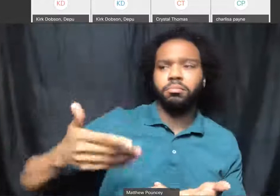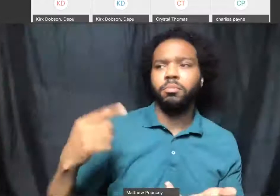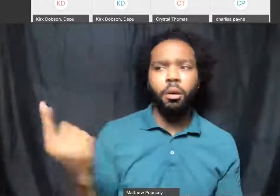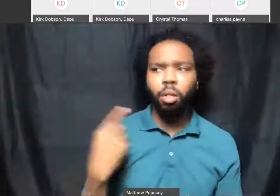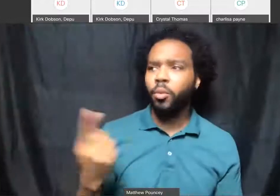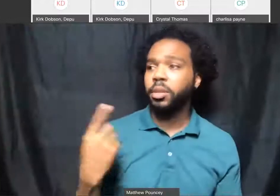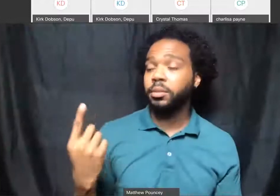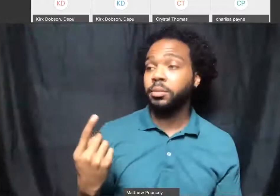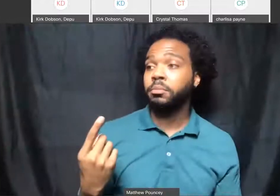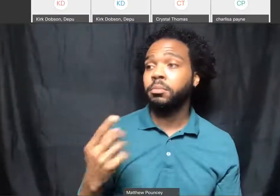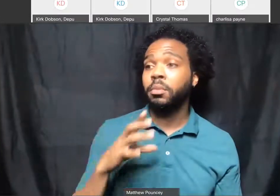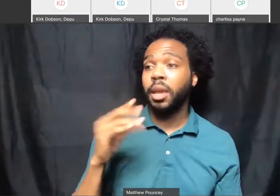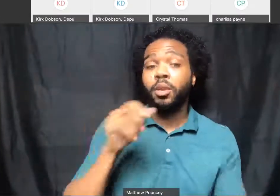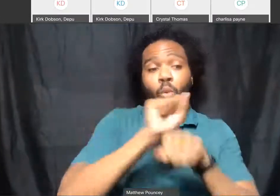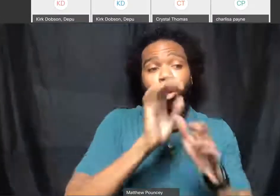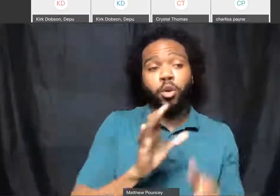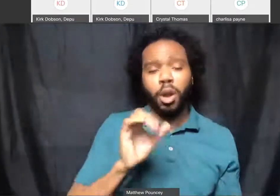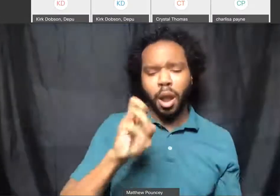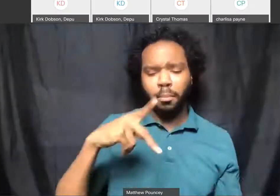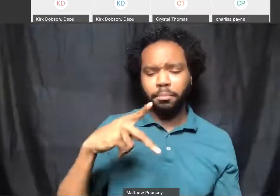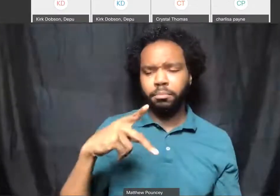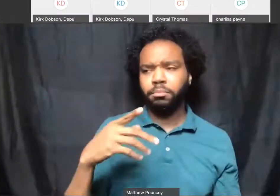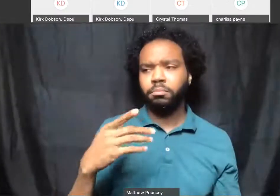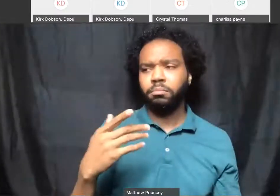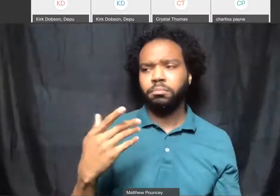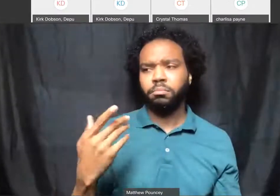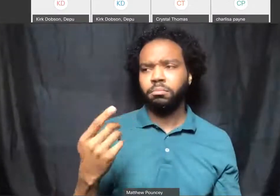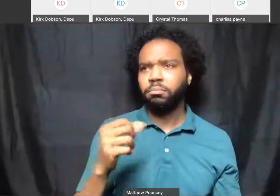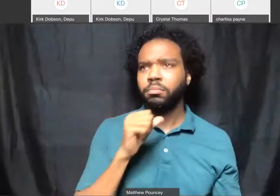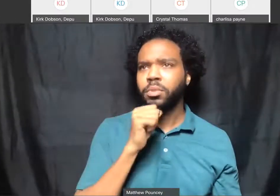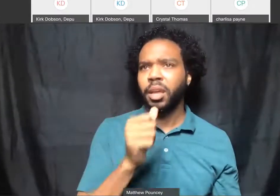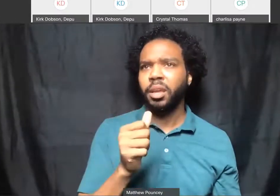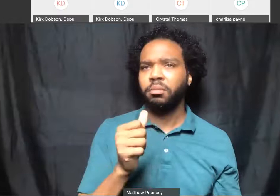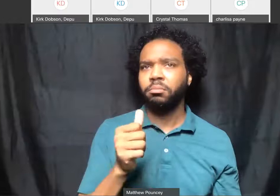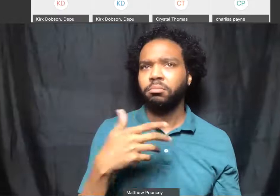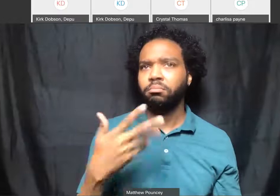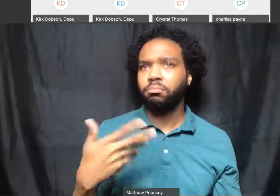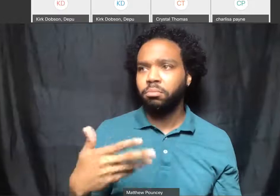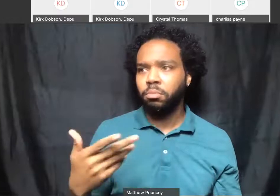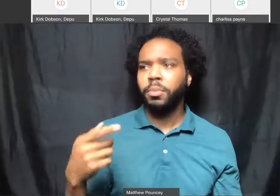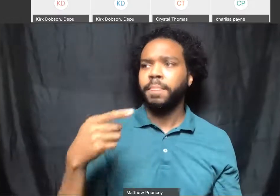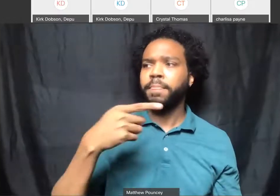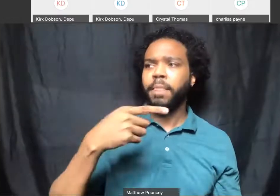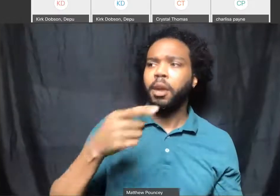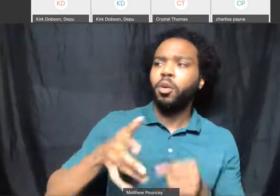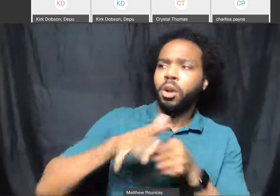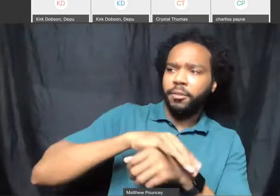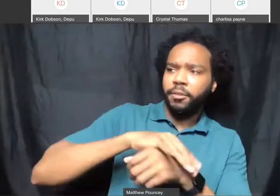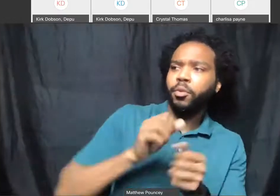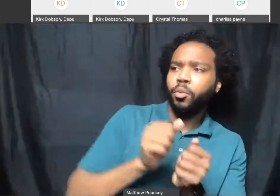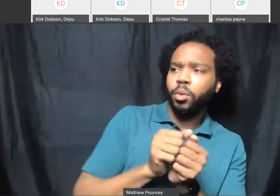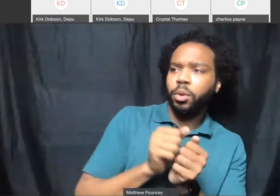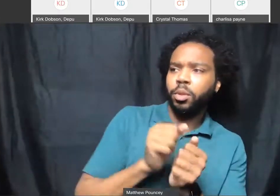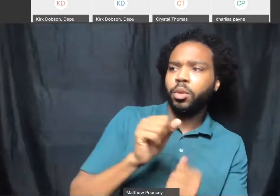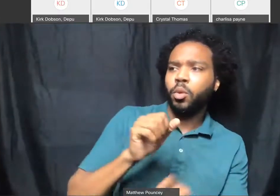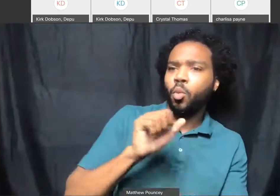And workers' compensation doesn't, I mean, they're covered by workers' comp by us.